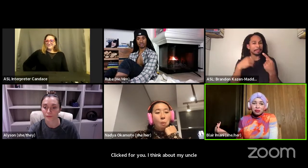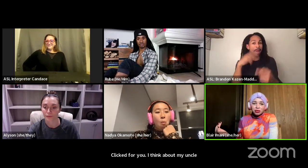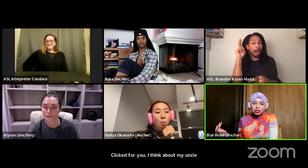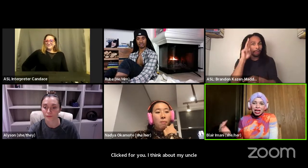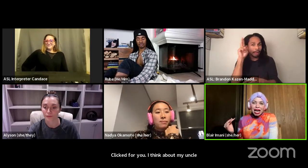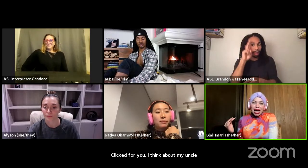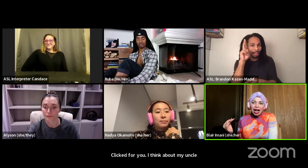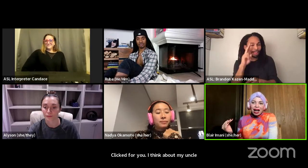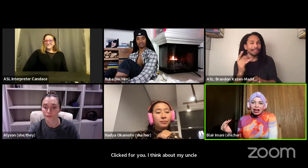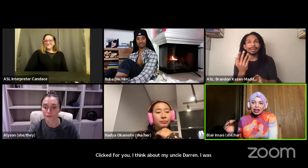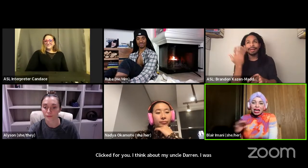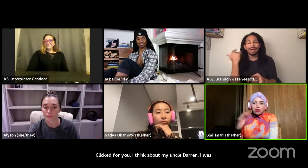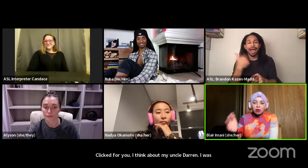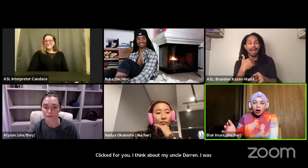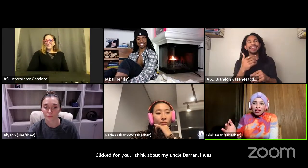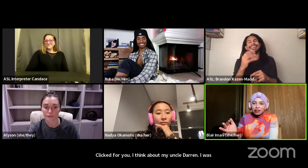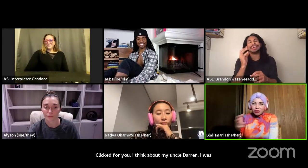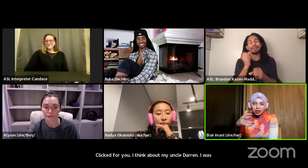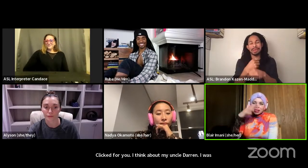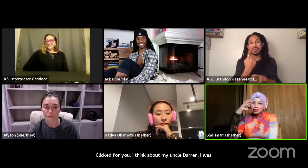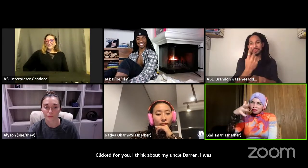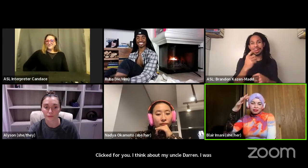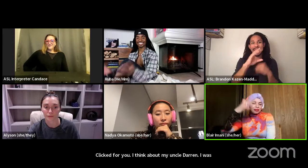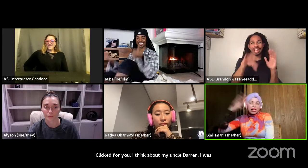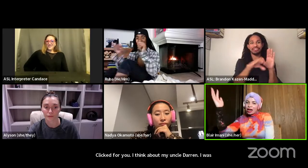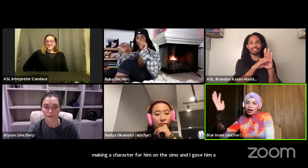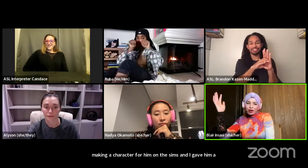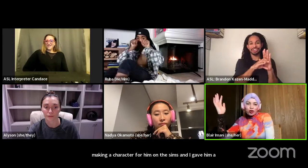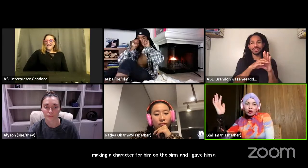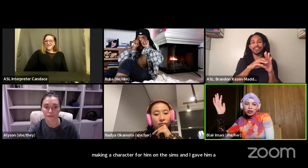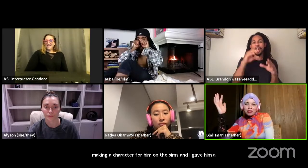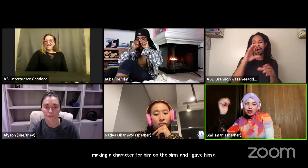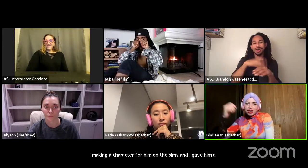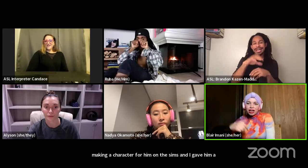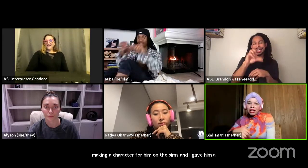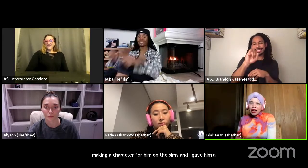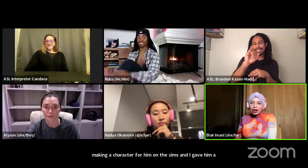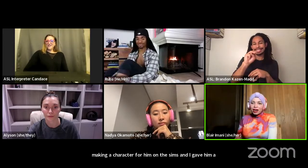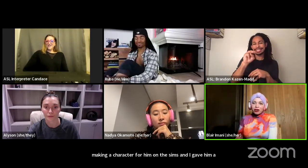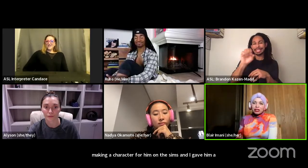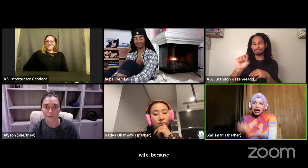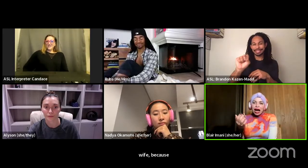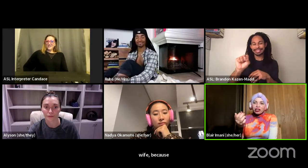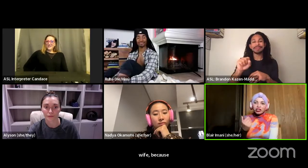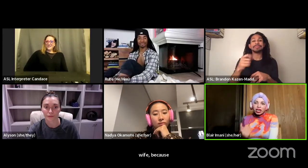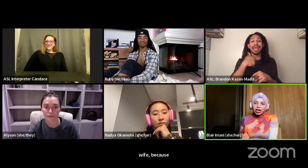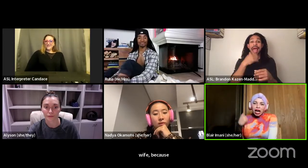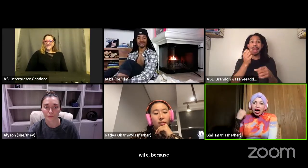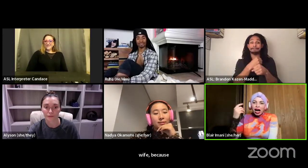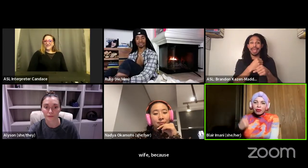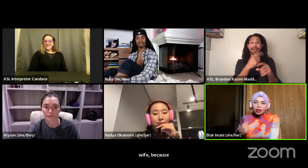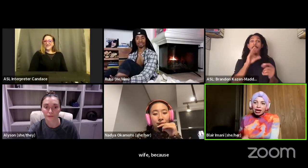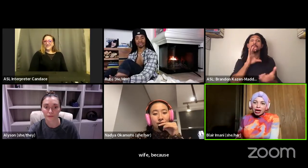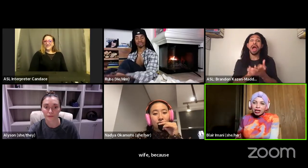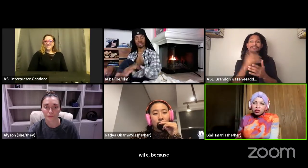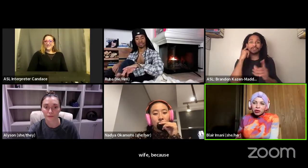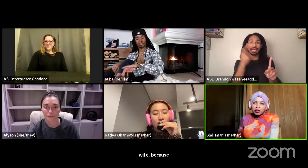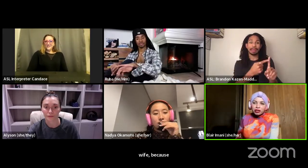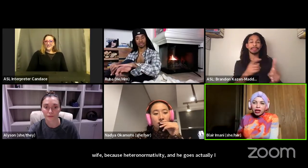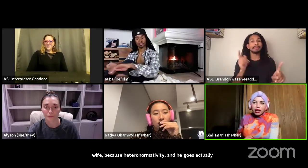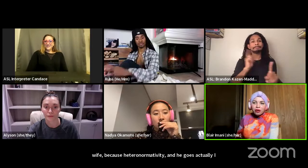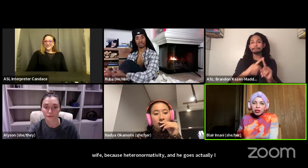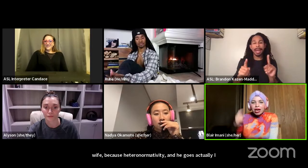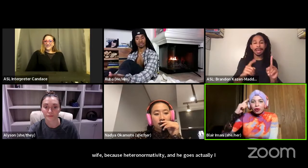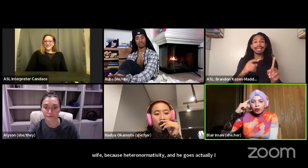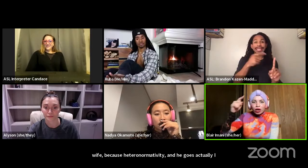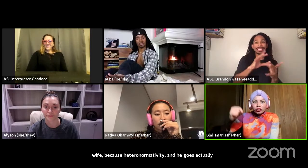him on The Sims, and I gave him a wife because heteronormativity. And he goes, actually, I would like a